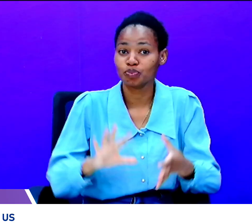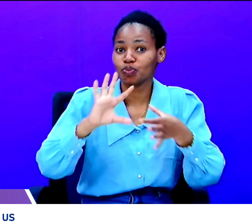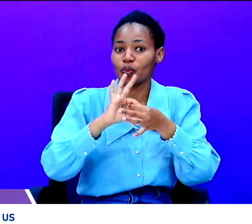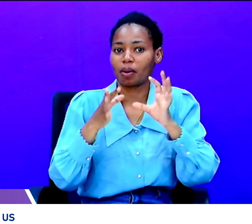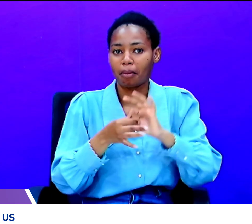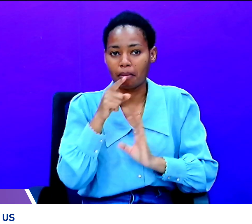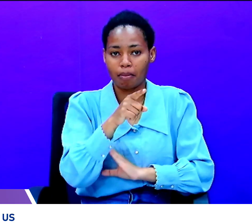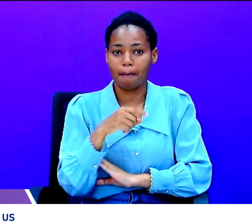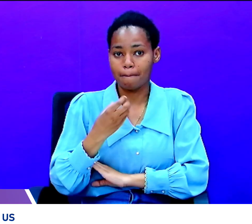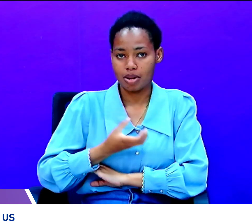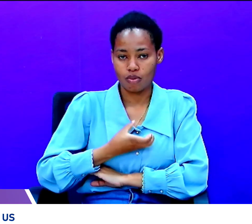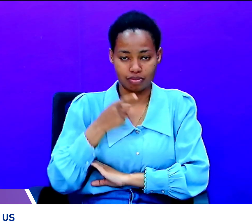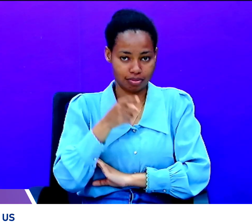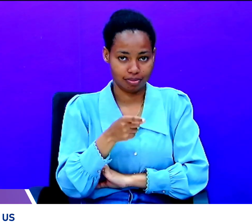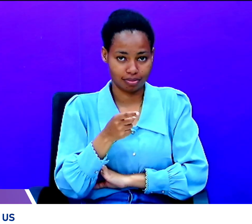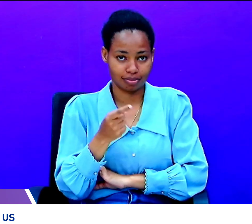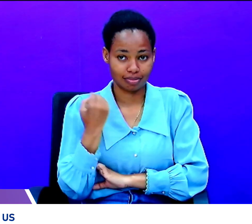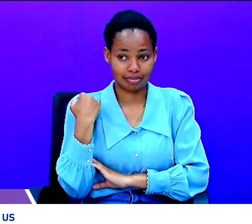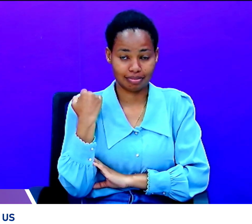Omondi. On to our first item.